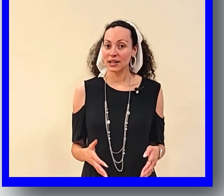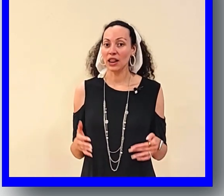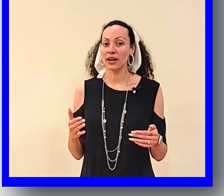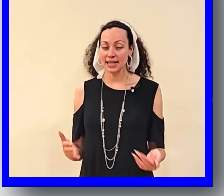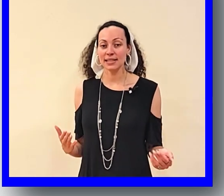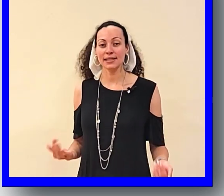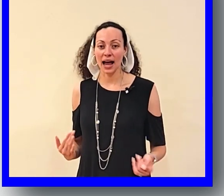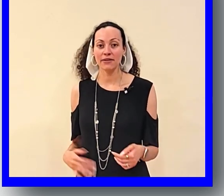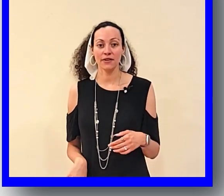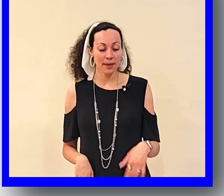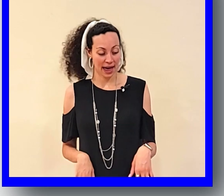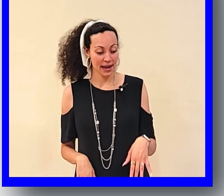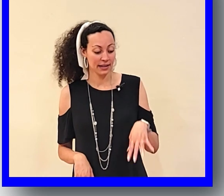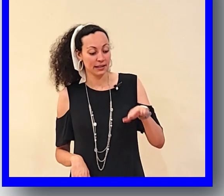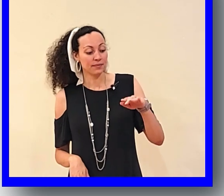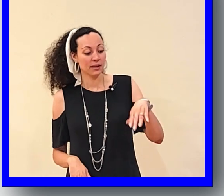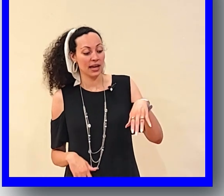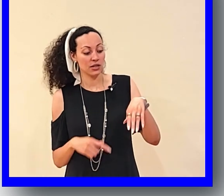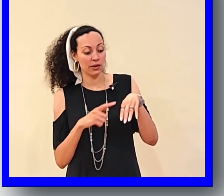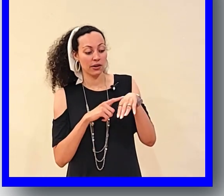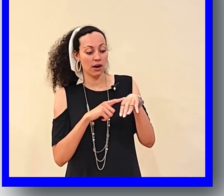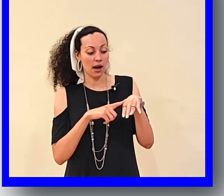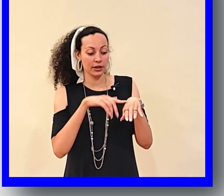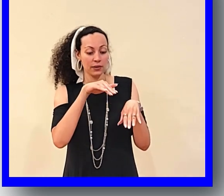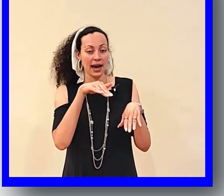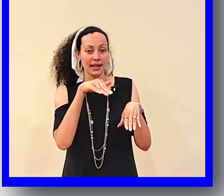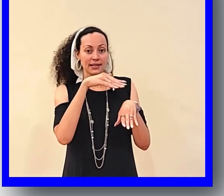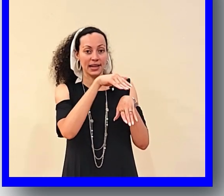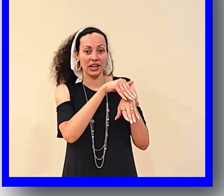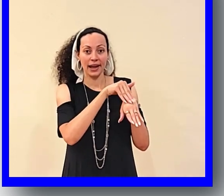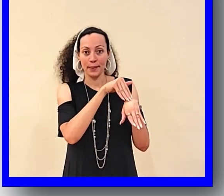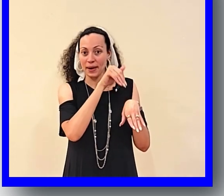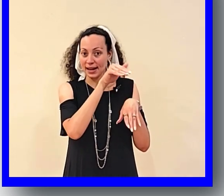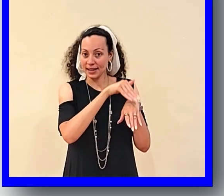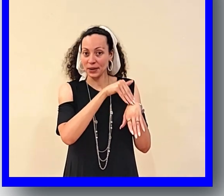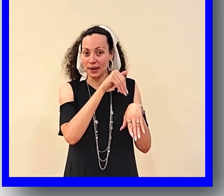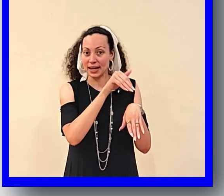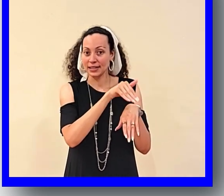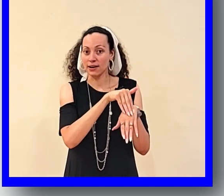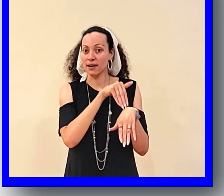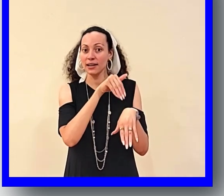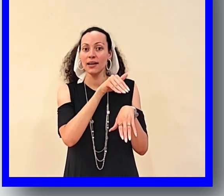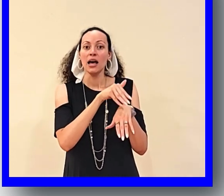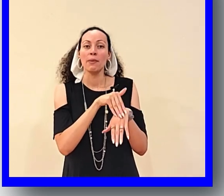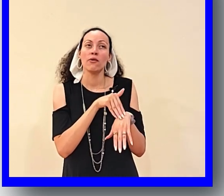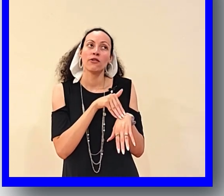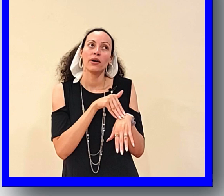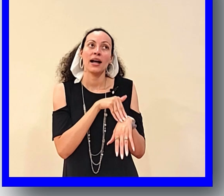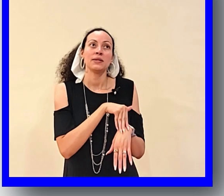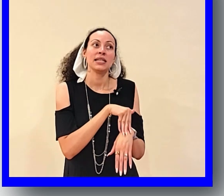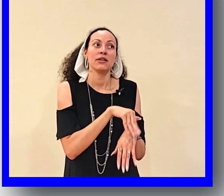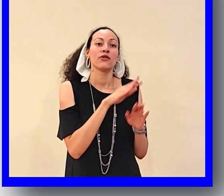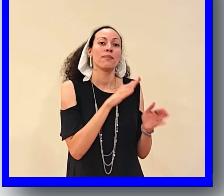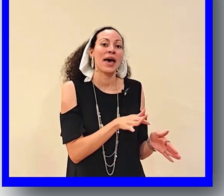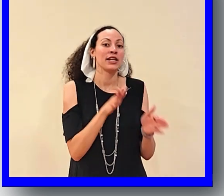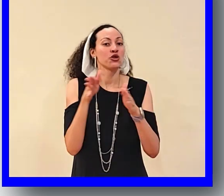pet, there is a sign for pet and it's with your two hands and you're like petting, like you're petting a dog. But for what